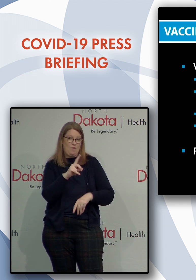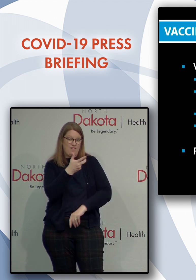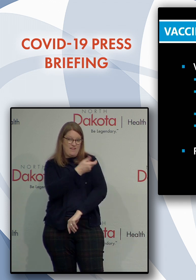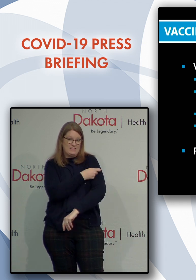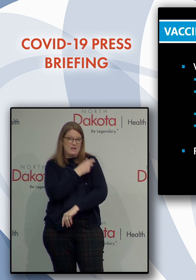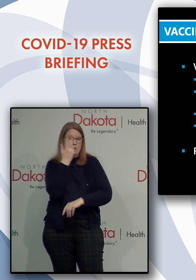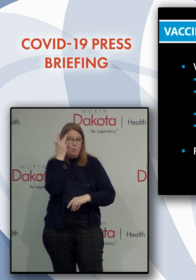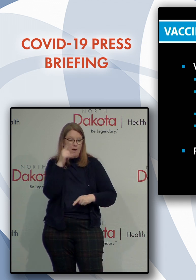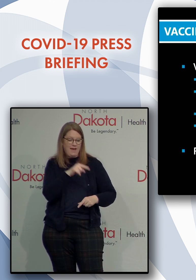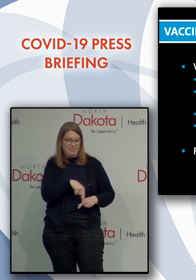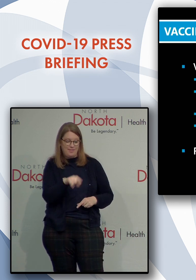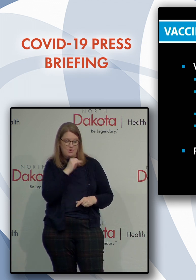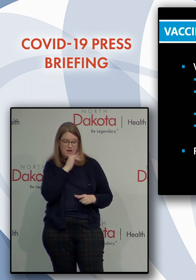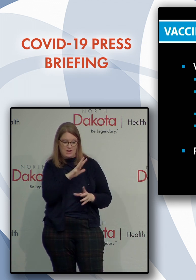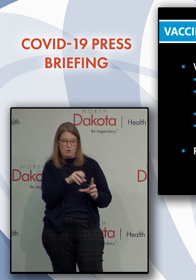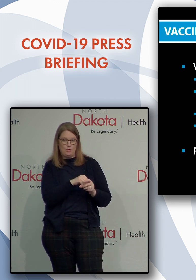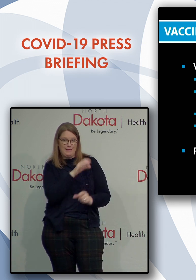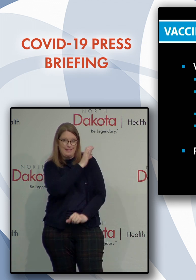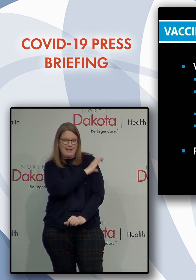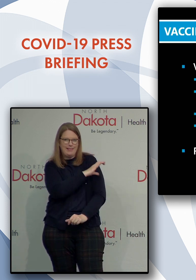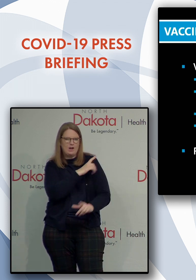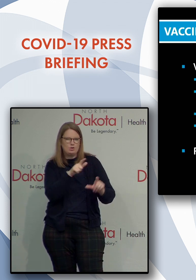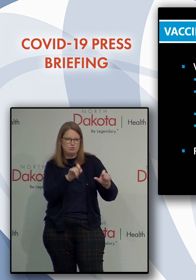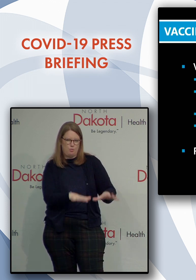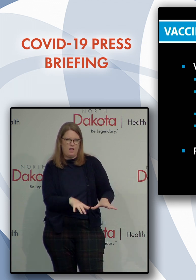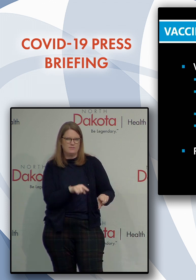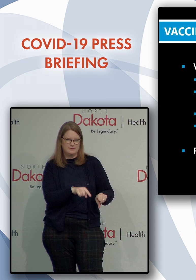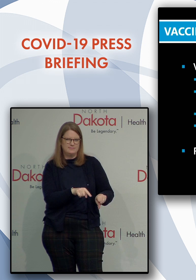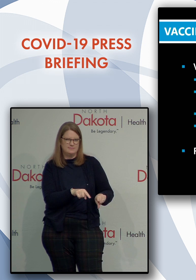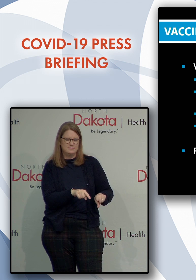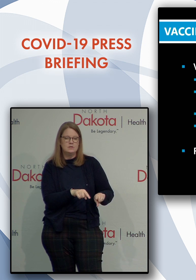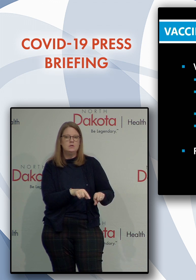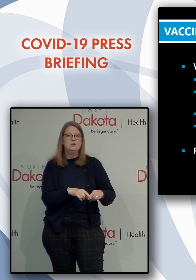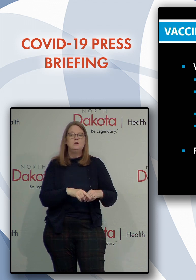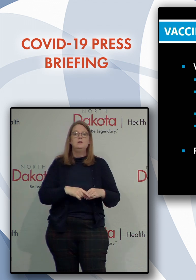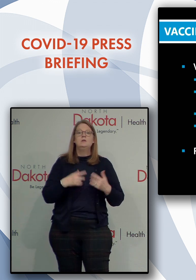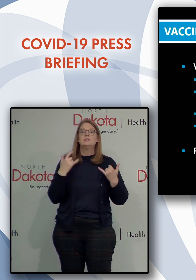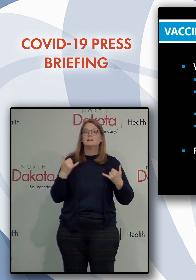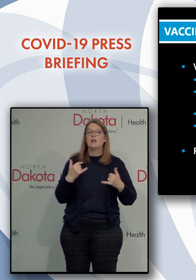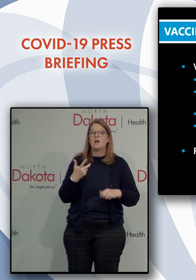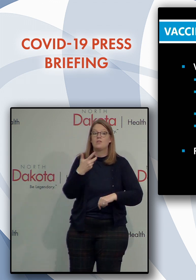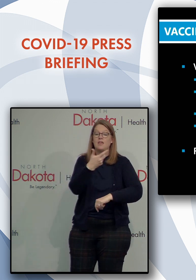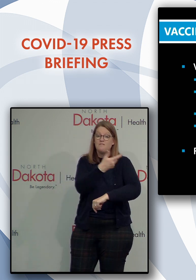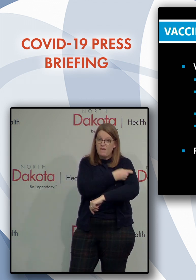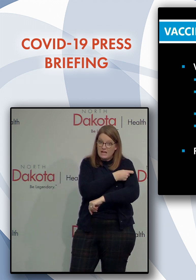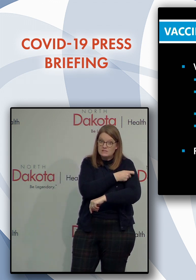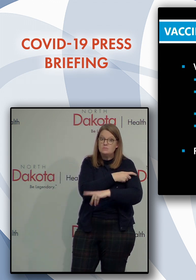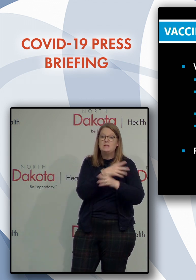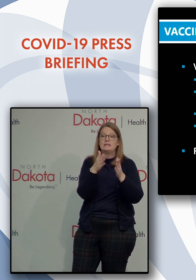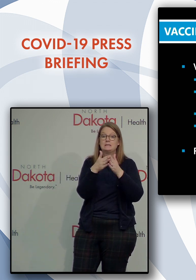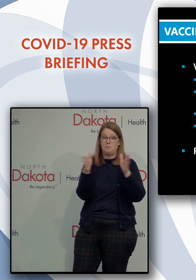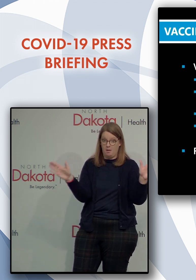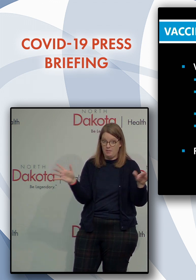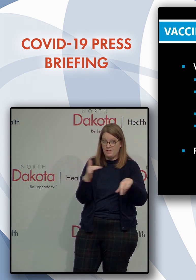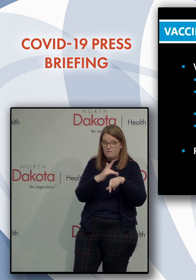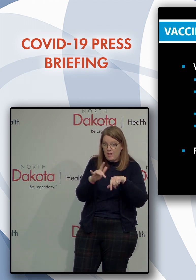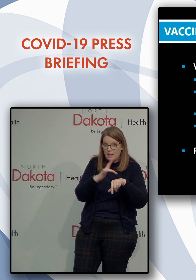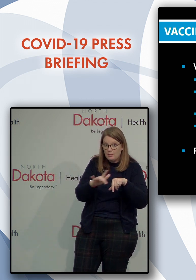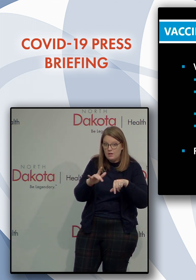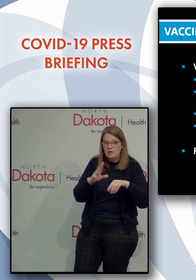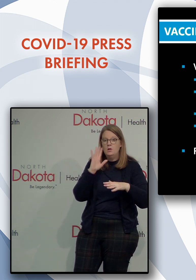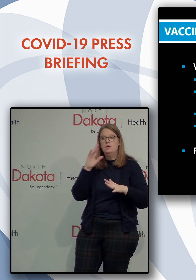in the clinical trials. But I do want to let everyone know that once vaccine is more publicly available, they'll be able to